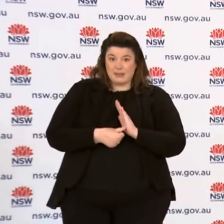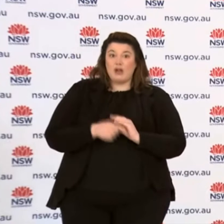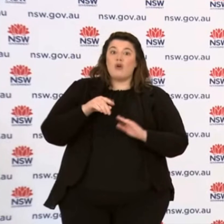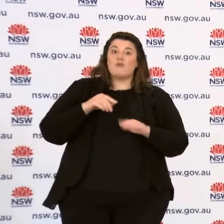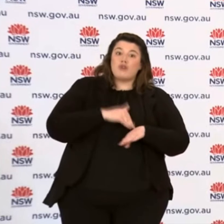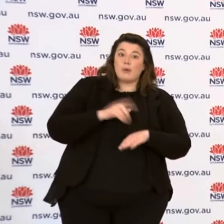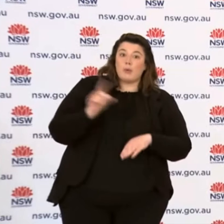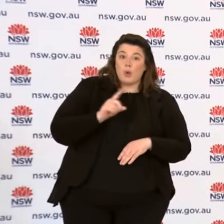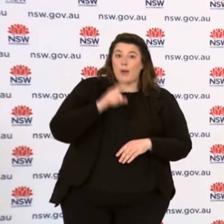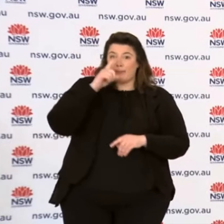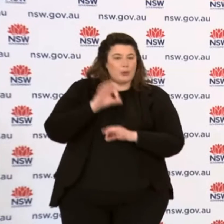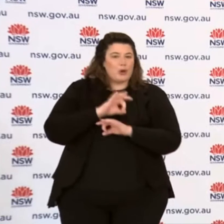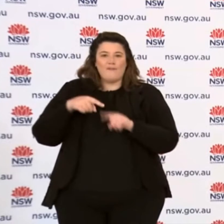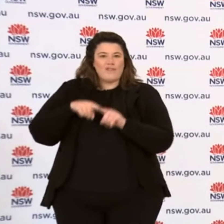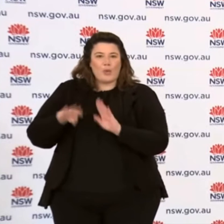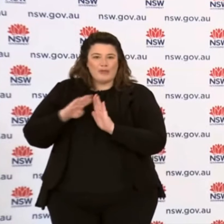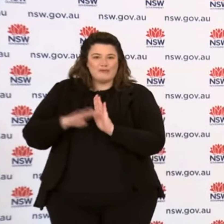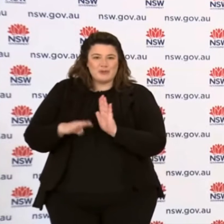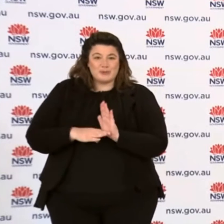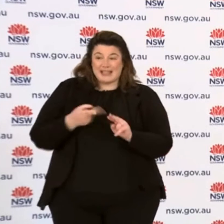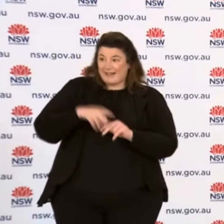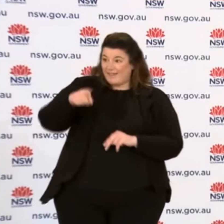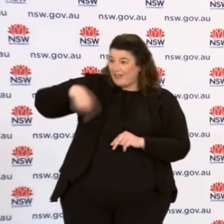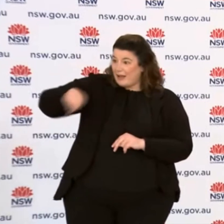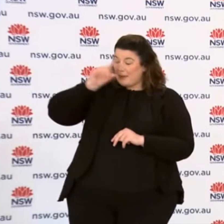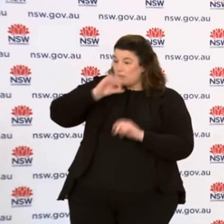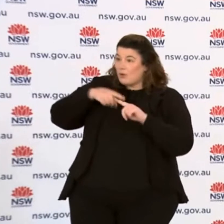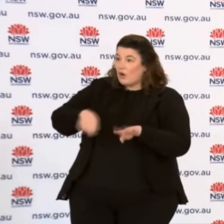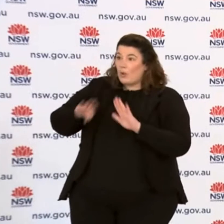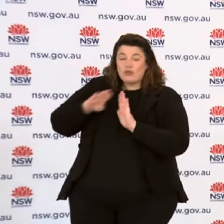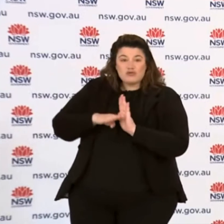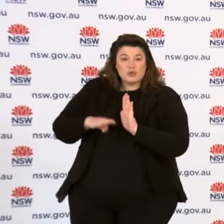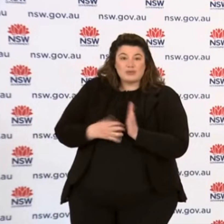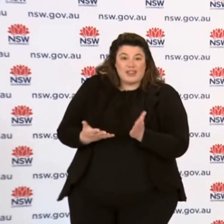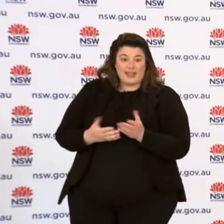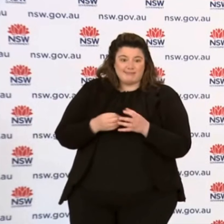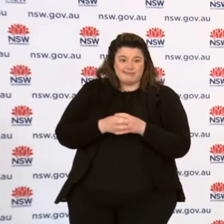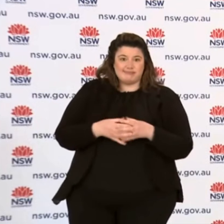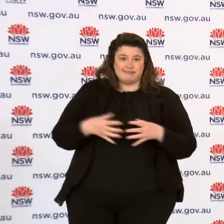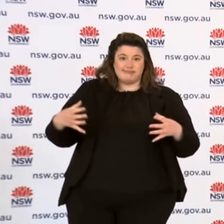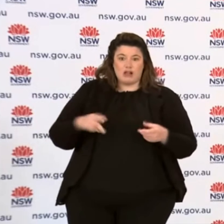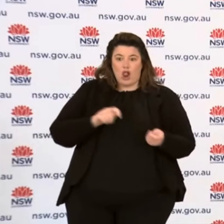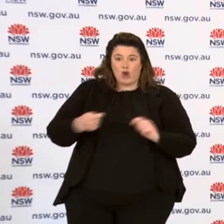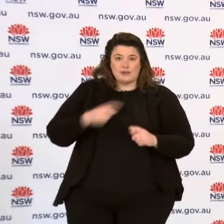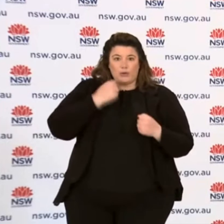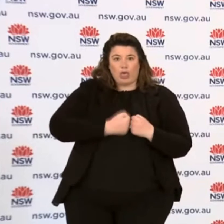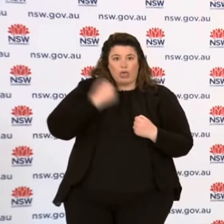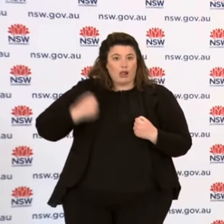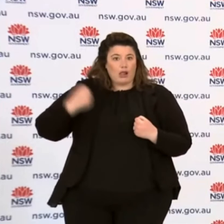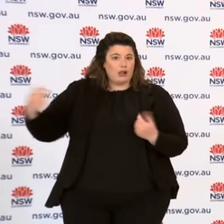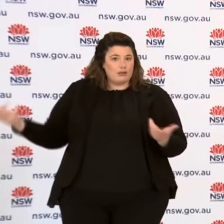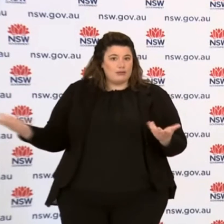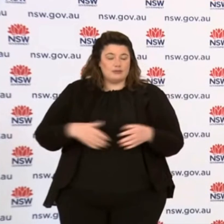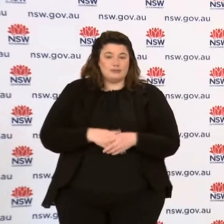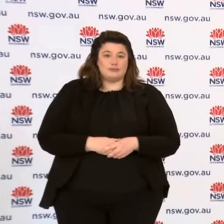the rules can be the rules, but if people don't comply, then obviously the community will continue to suffer. I did see Paul Kelly's comments.